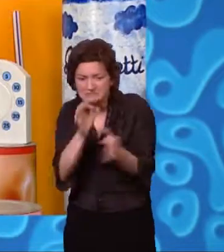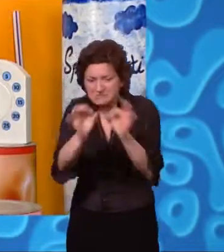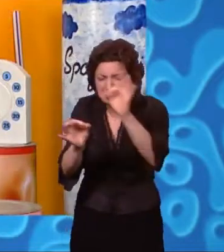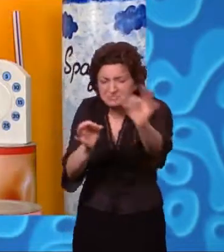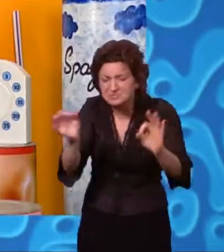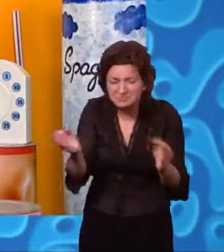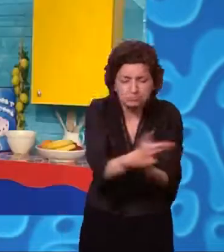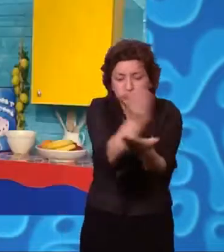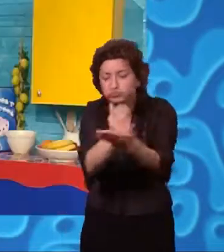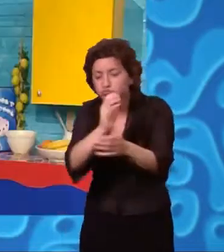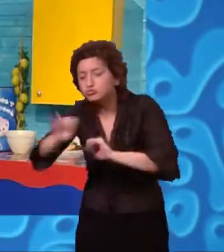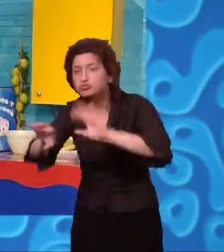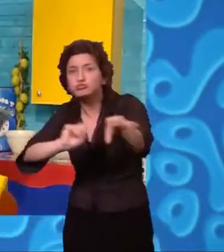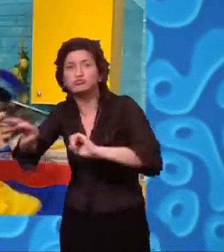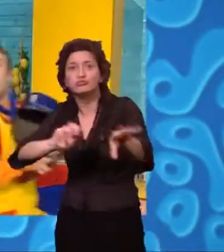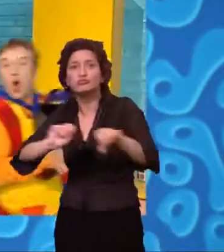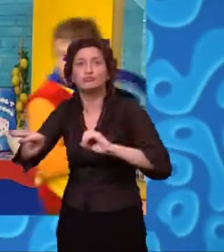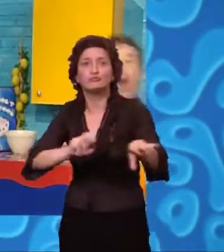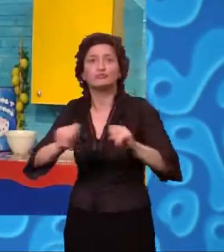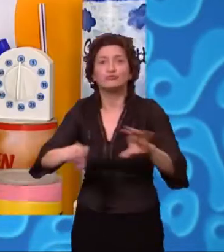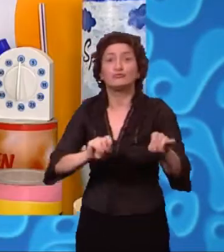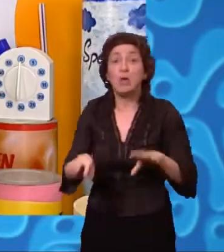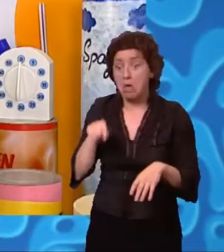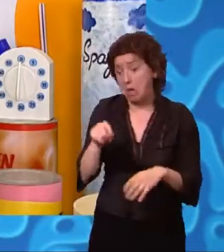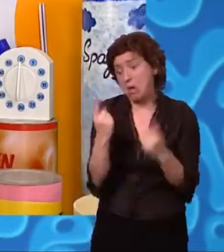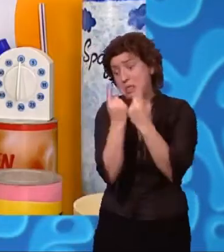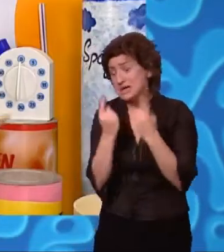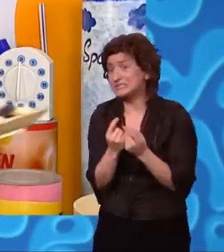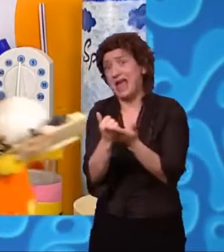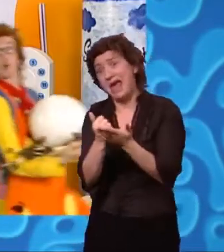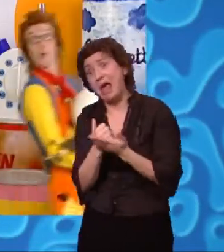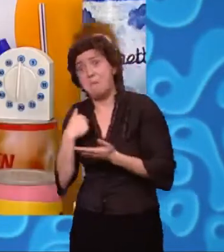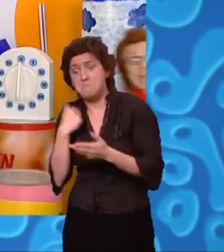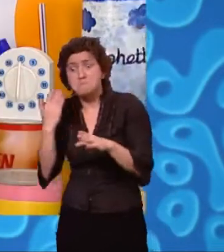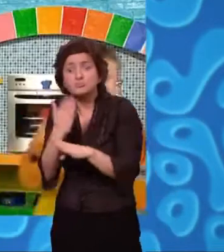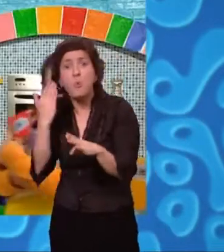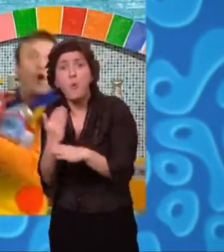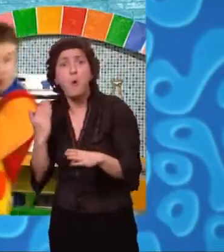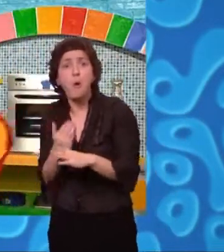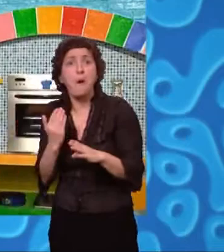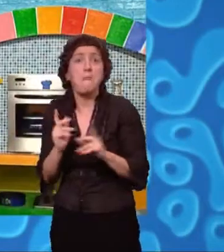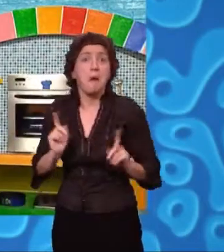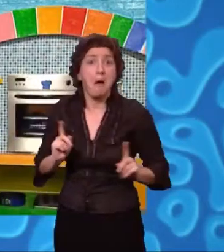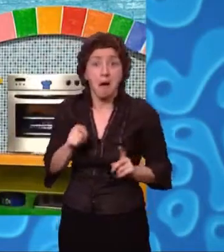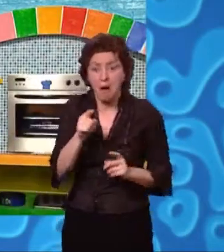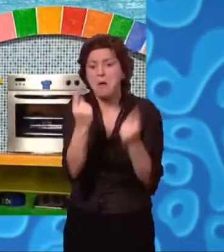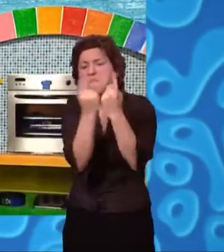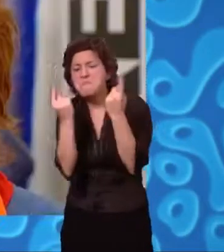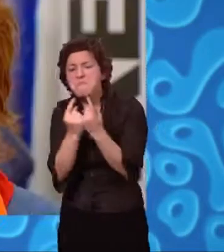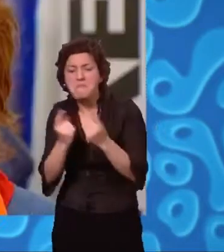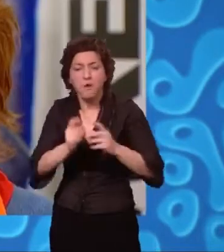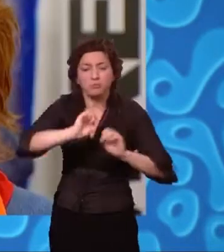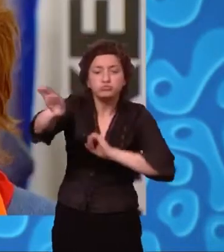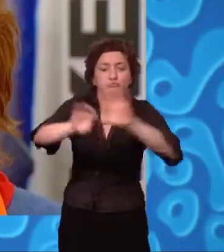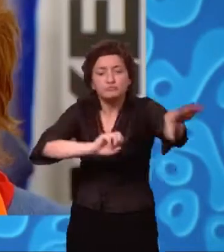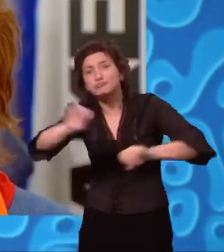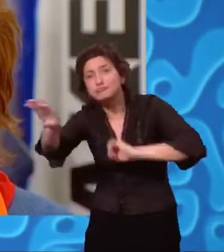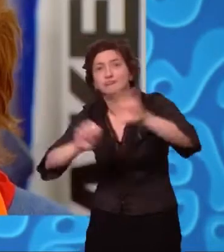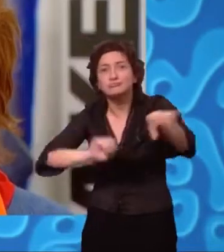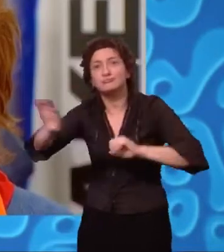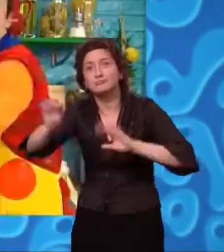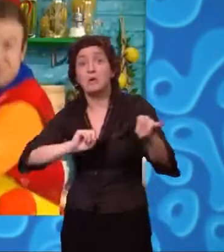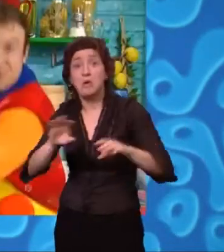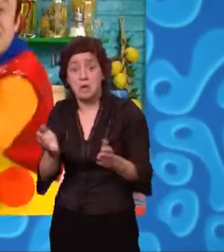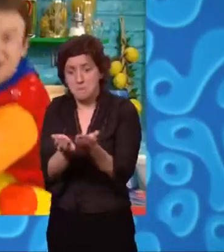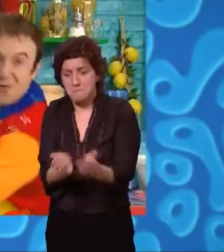all the bits and bobs, the things that help us do our jobs. Ingredients well put away, ready for use another day. Pots and pans will start